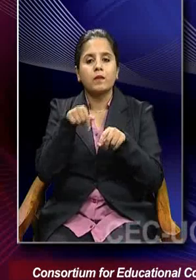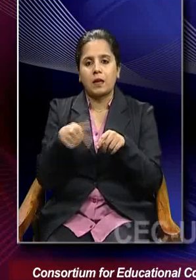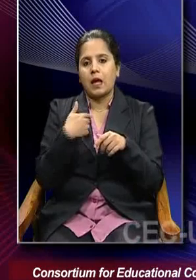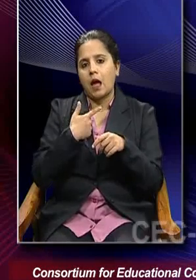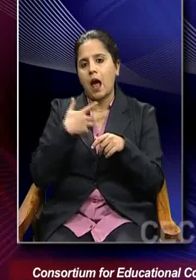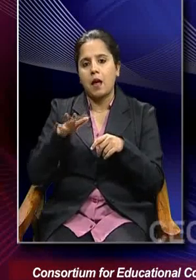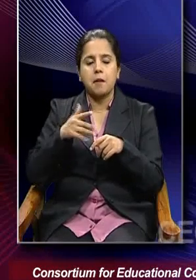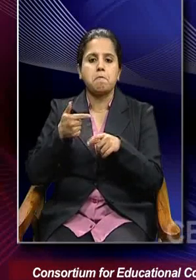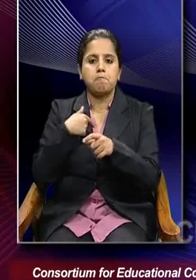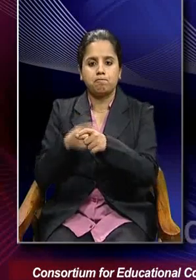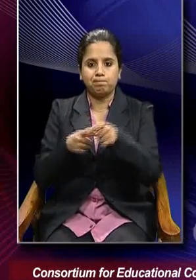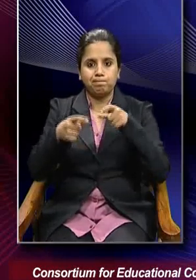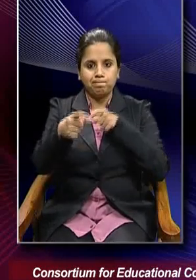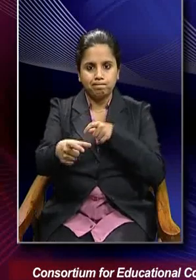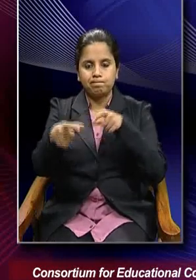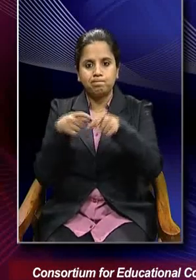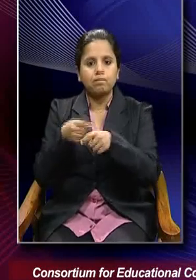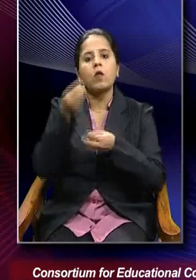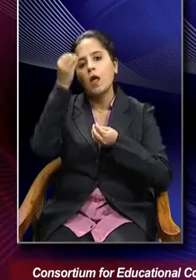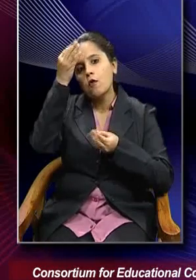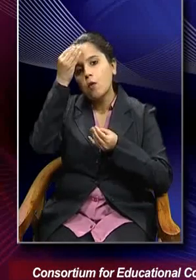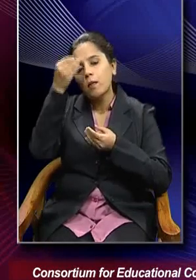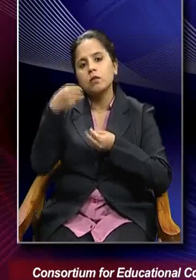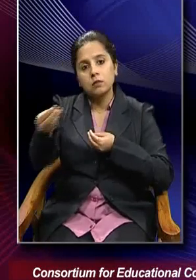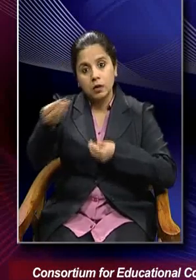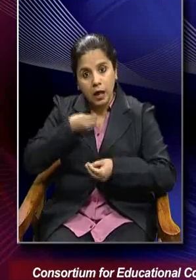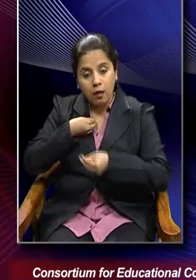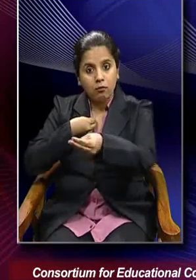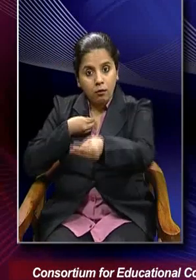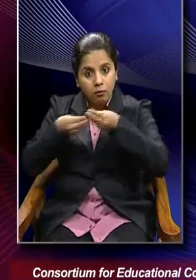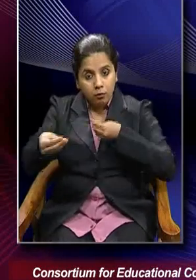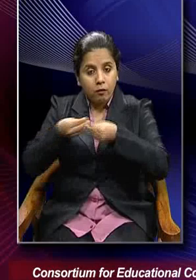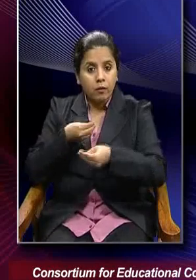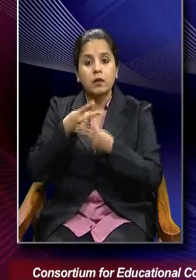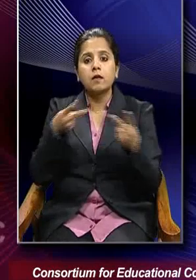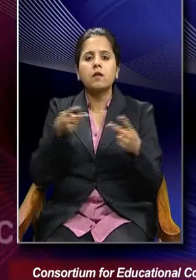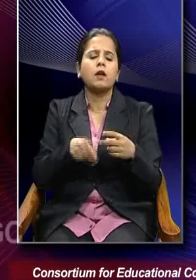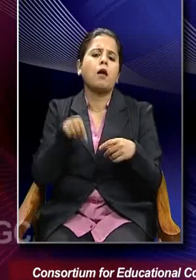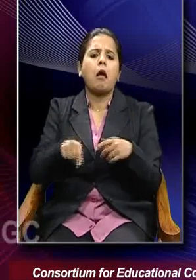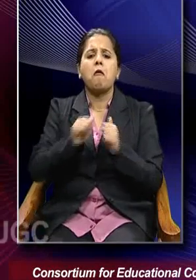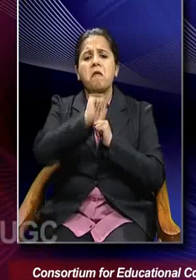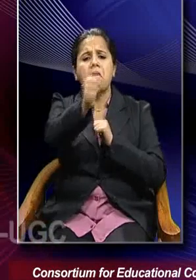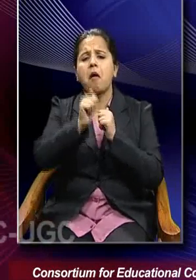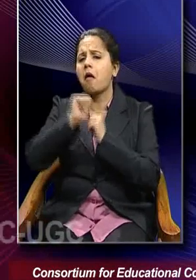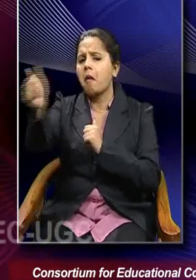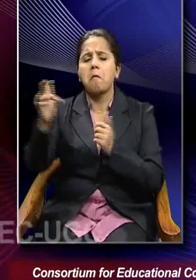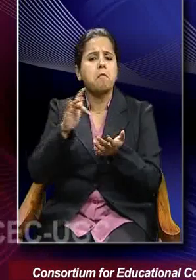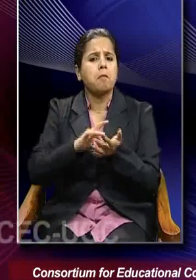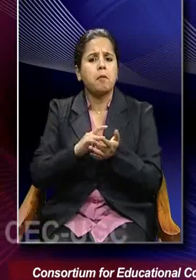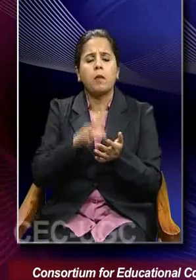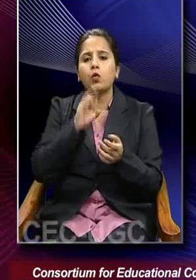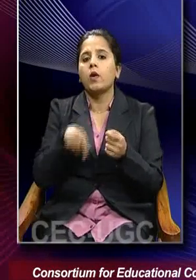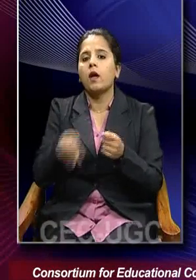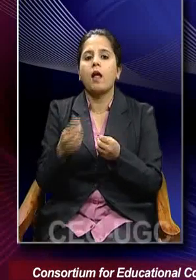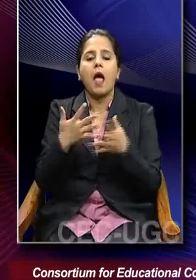exchange of information over significant distances by